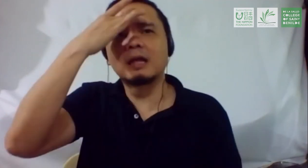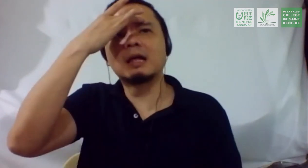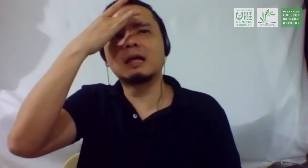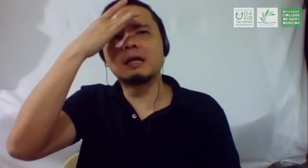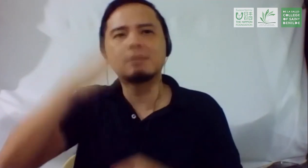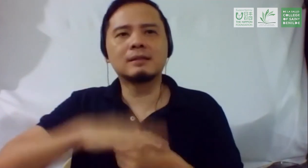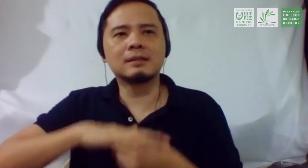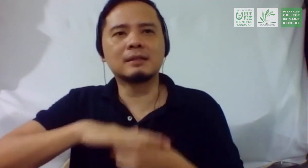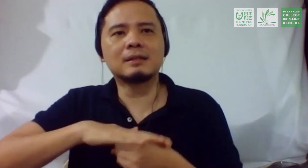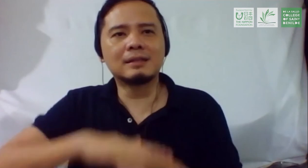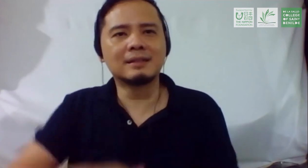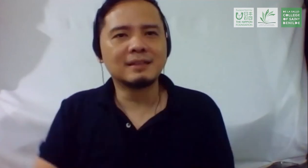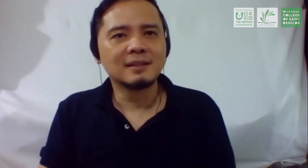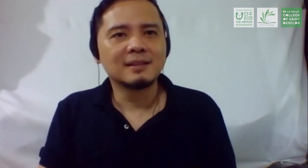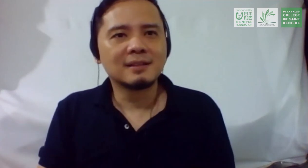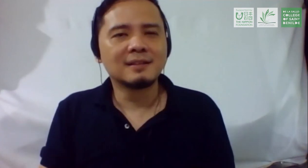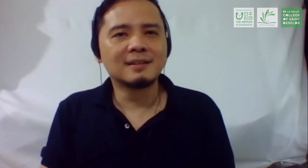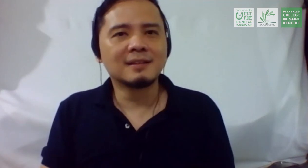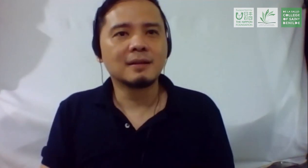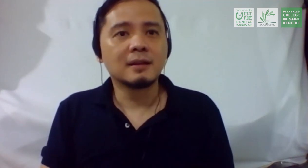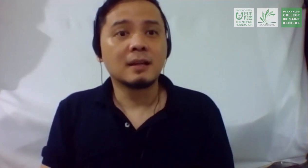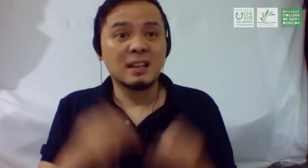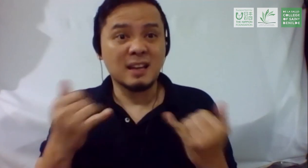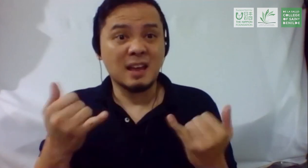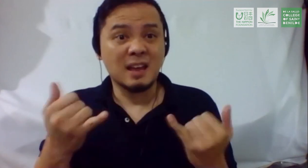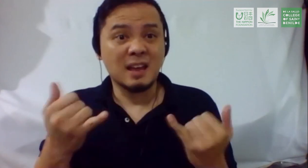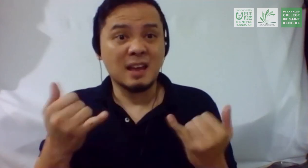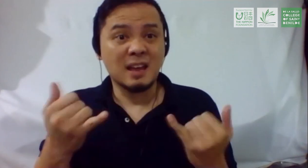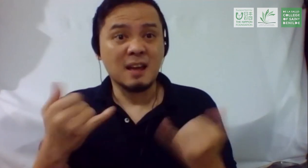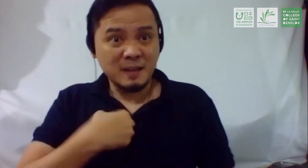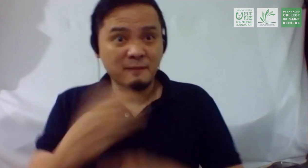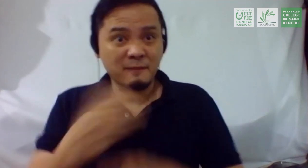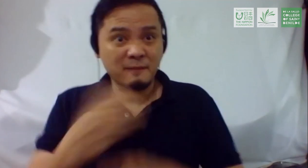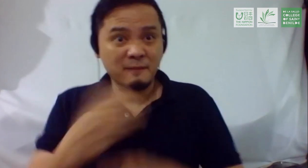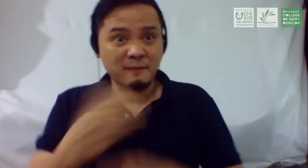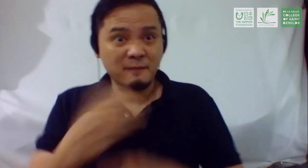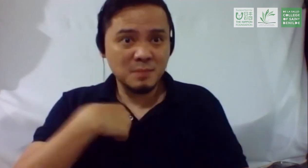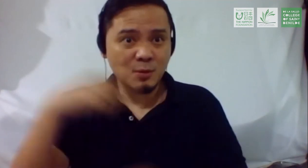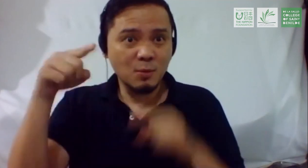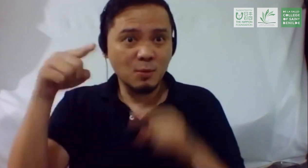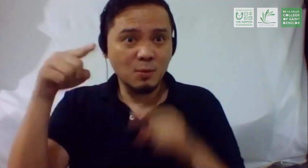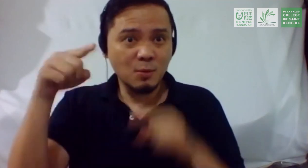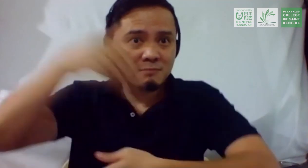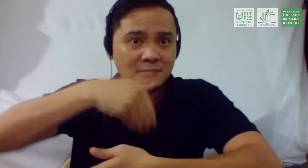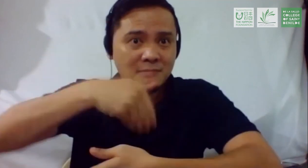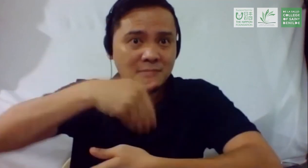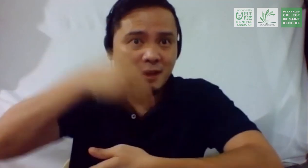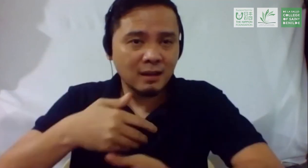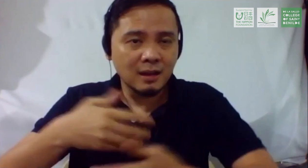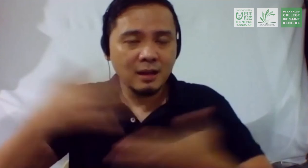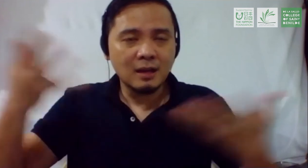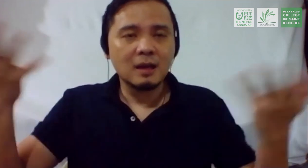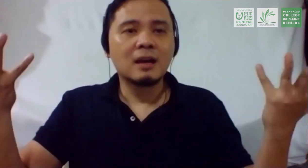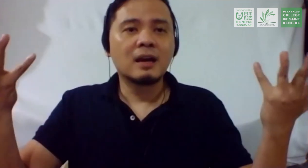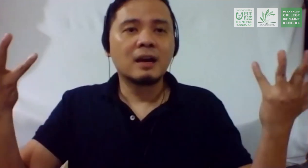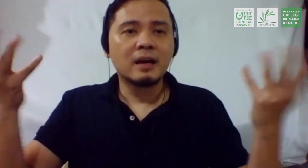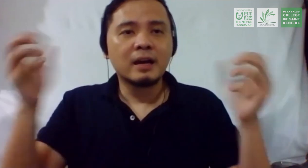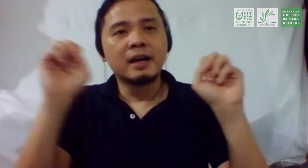She sent me to the bank. I have to go to the bank today. So she gives me some things to do. And I thought I can do them for